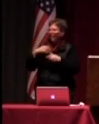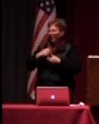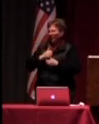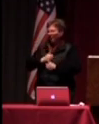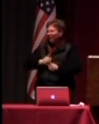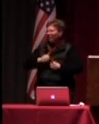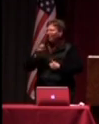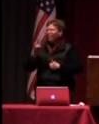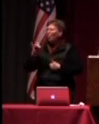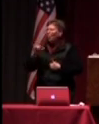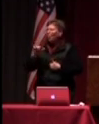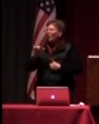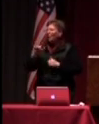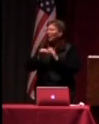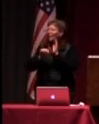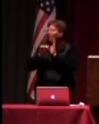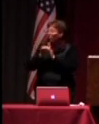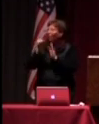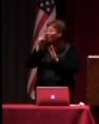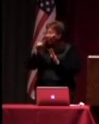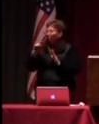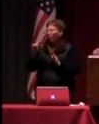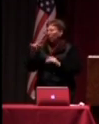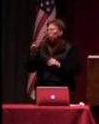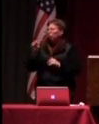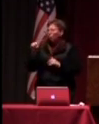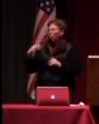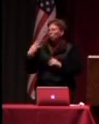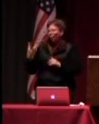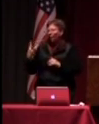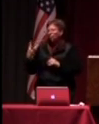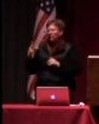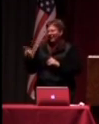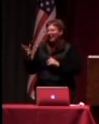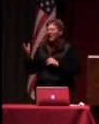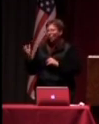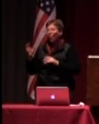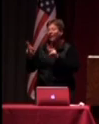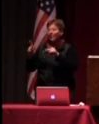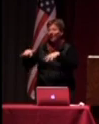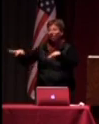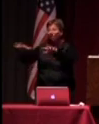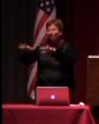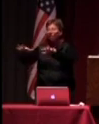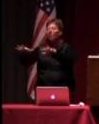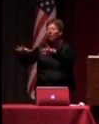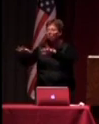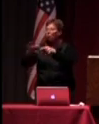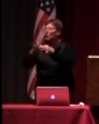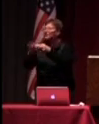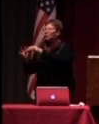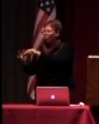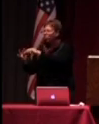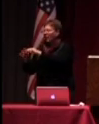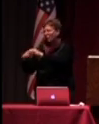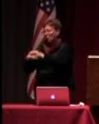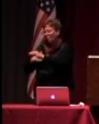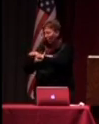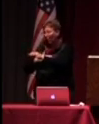George Washington. Obviously, the goal was to associate the two men in the public eye. A writer and orator named Louis de